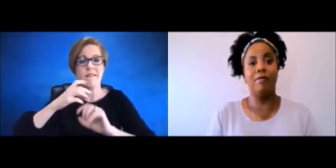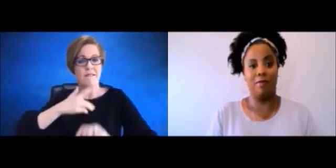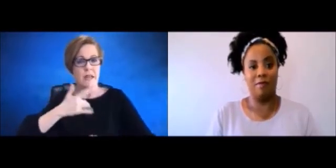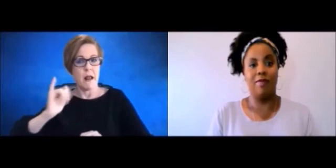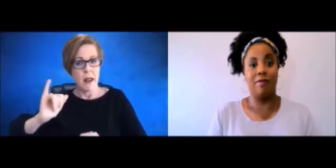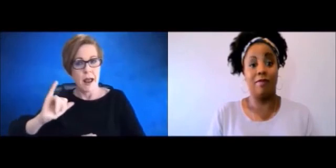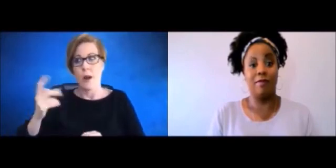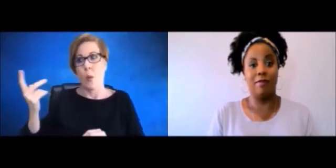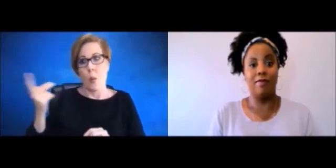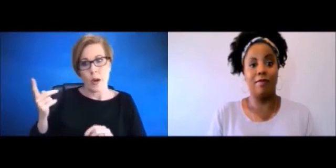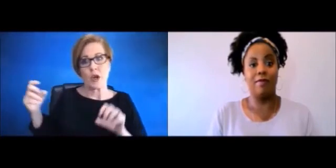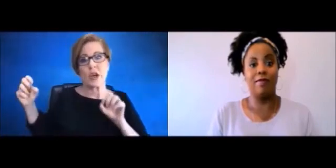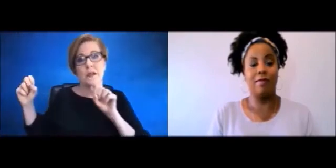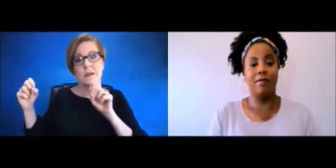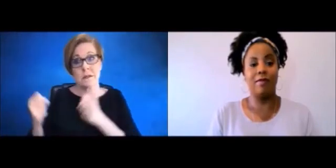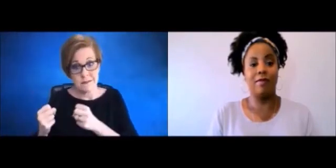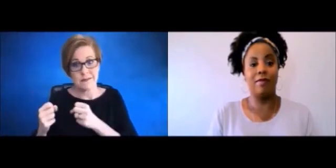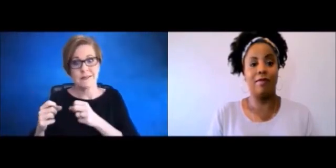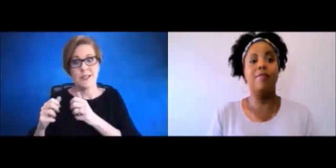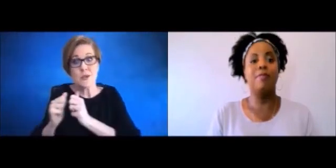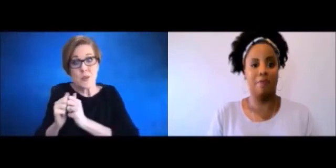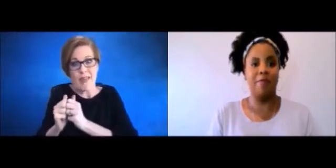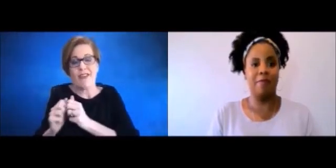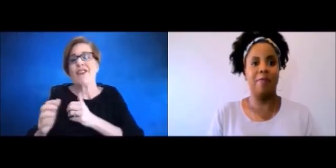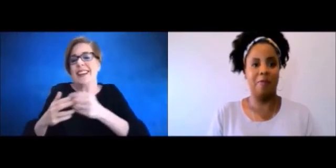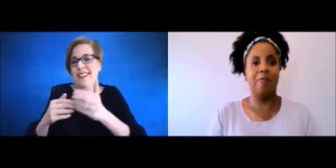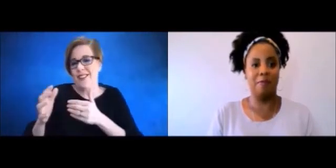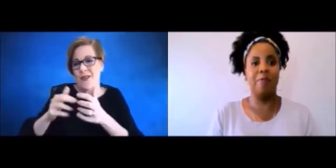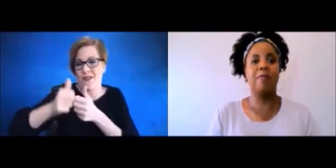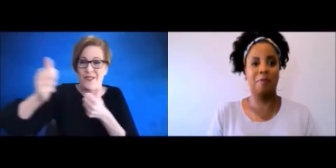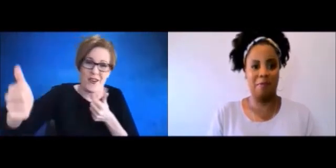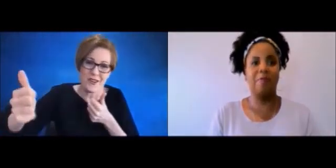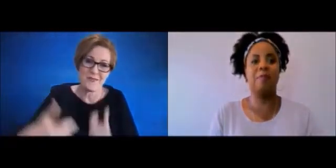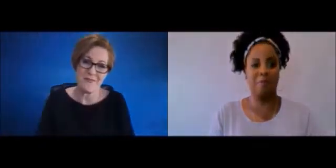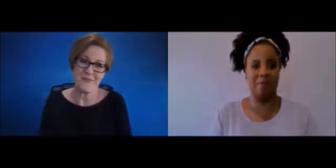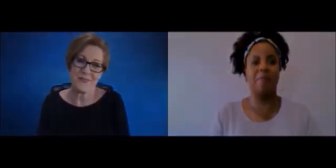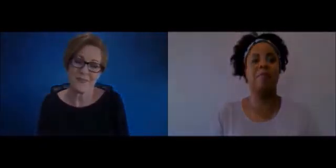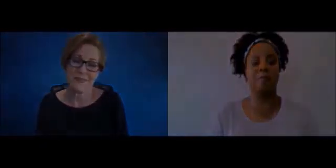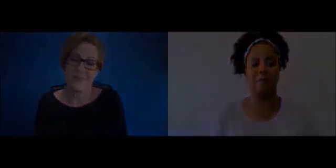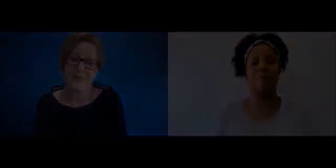techniques so that we feel like we're together and can support one another, even though we're not in the same room.